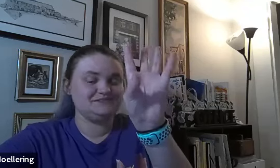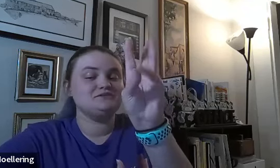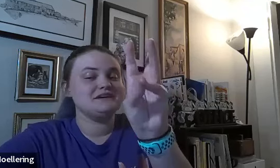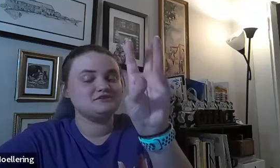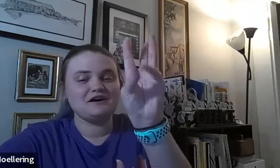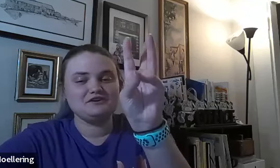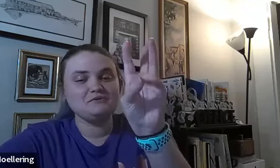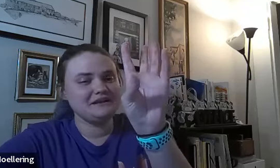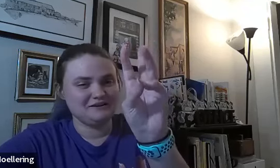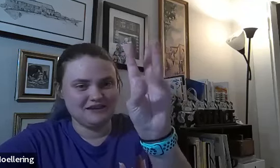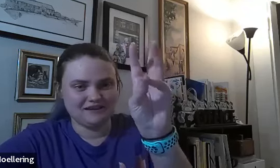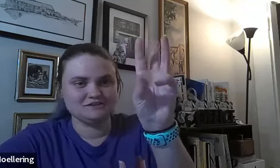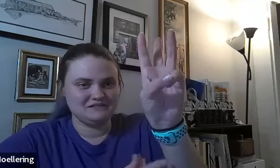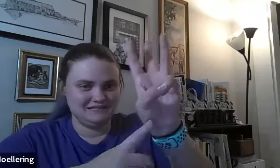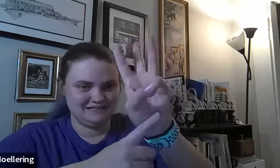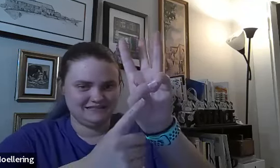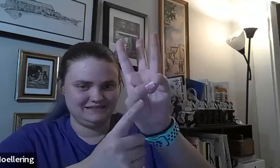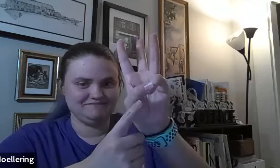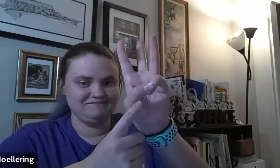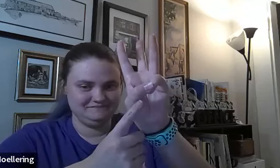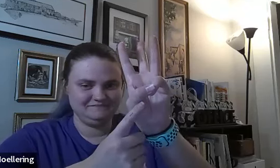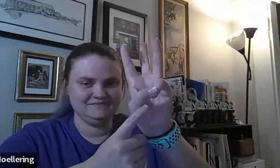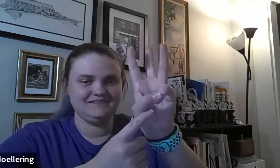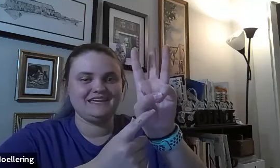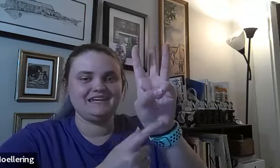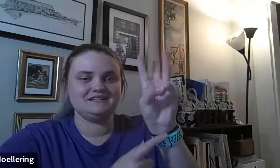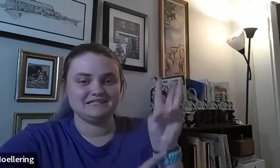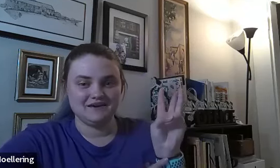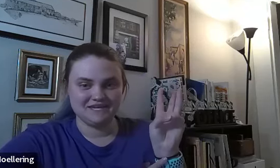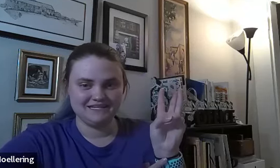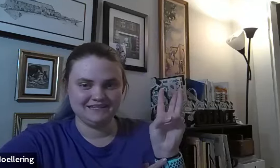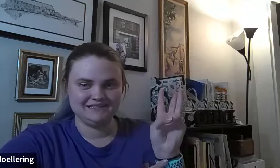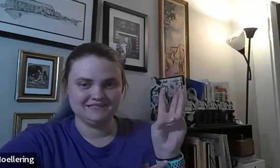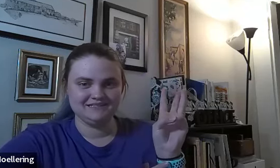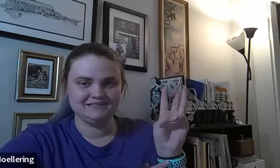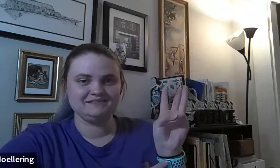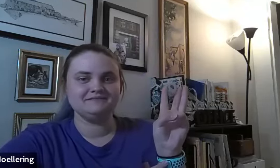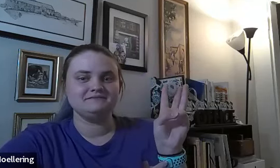So yeah, so Kyle, you weren't here. Yeah, so 6. Then 7.